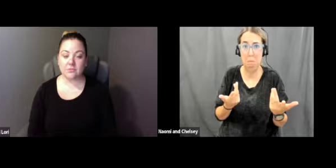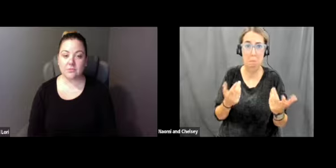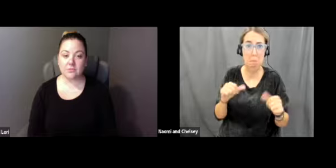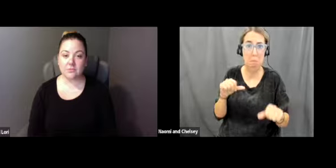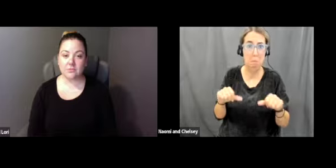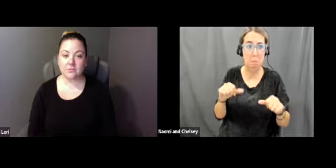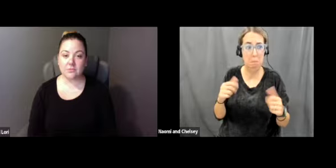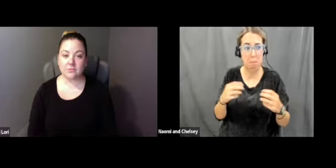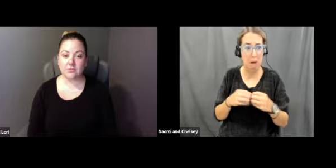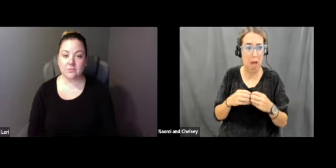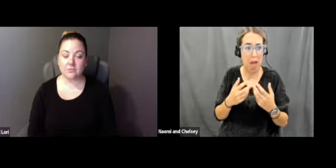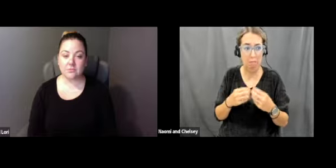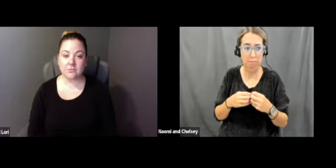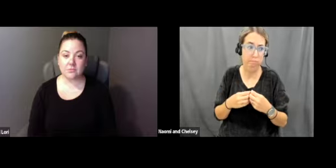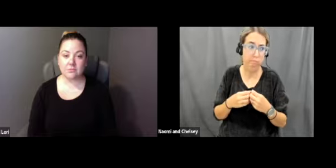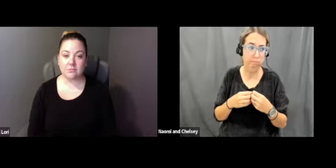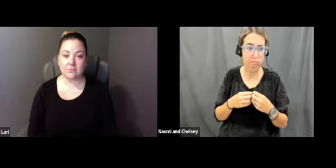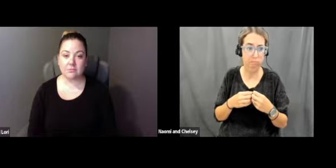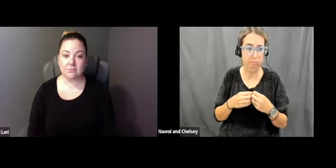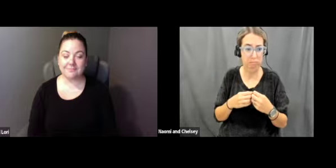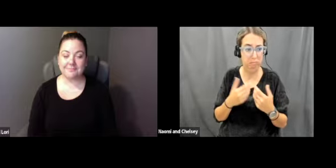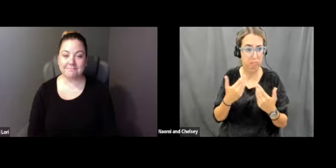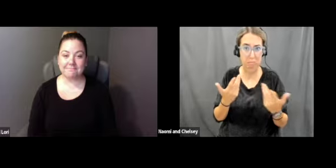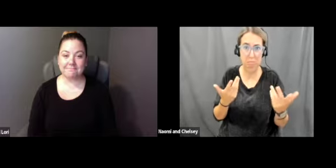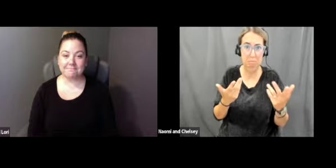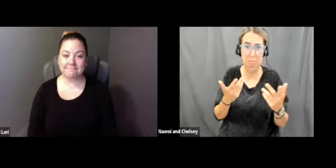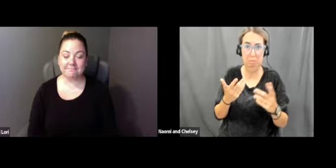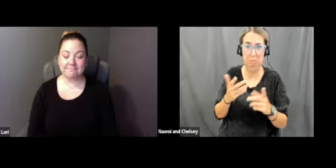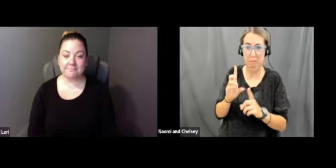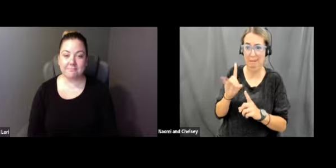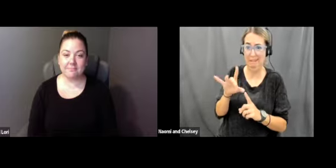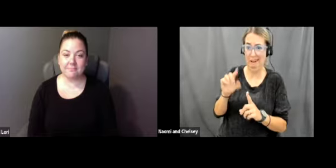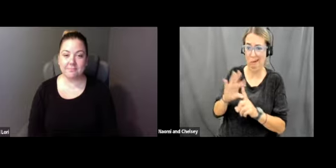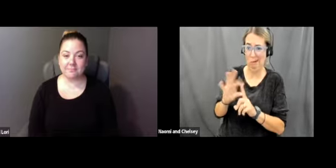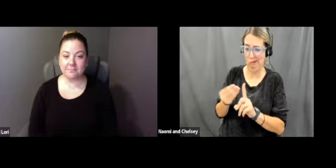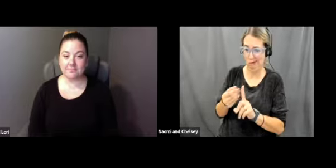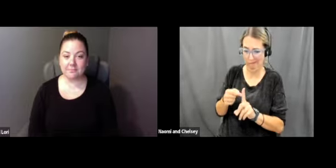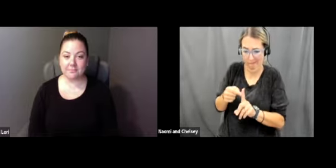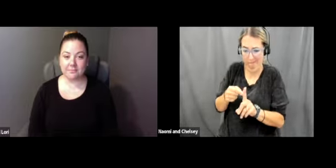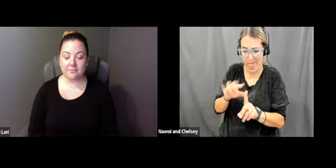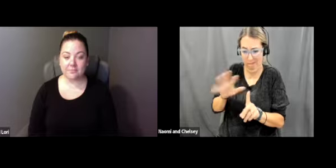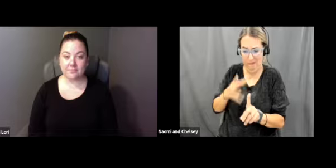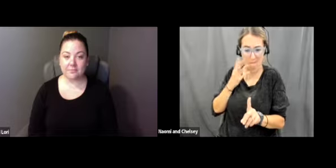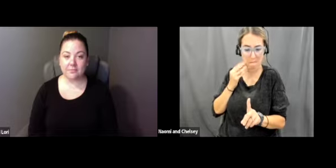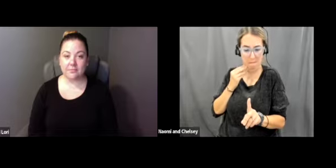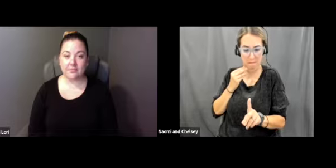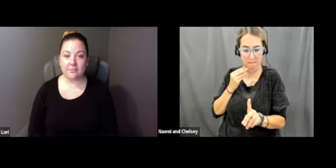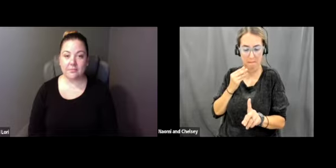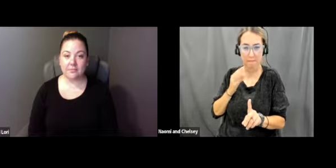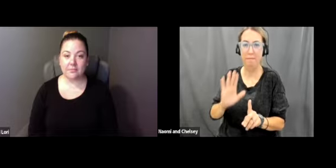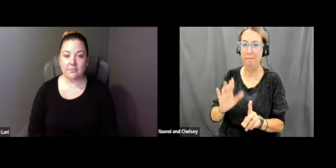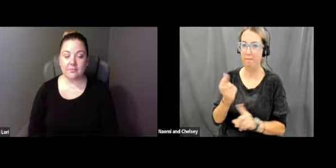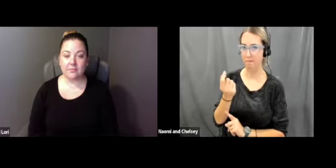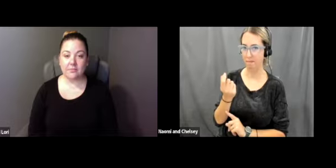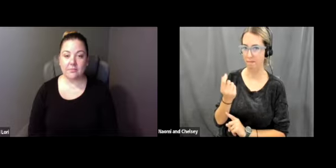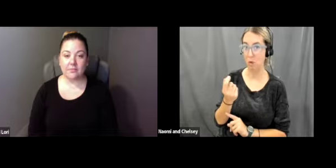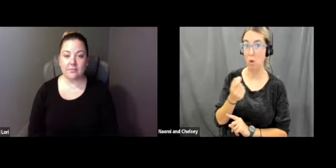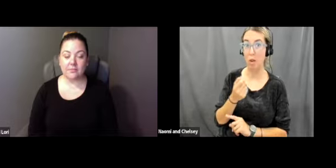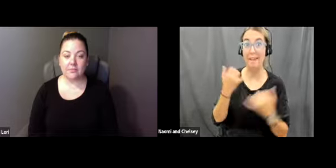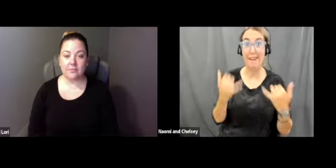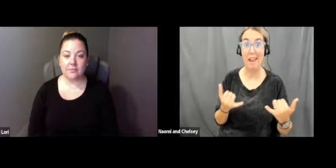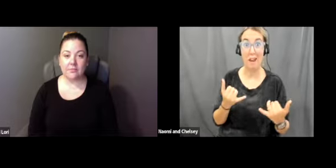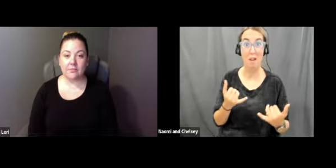have said, oh, I don't really have experiences with diet culture. But since I have been listening to and interpreting